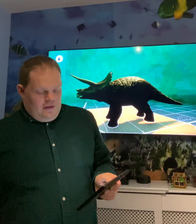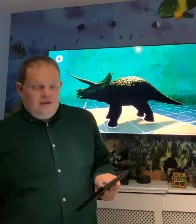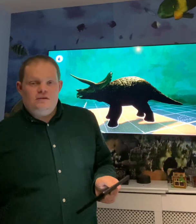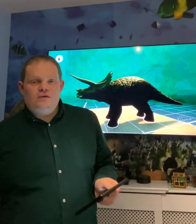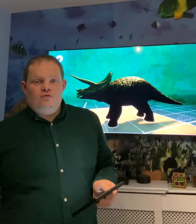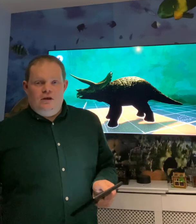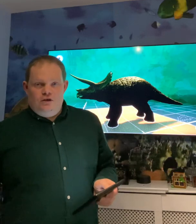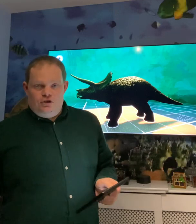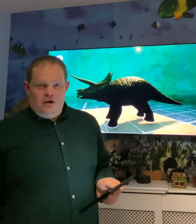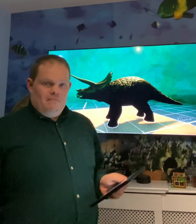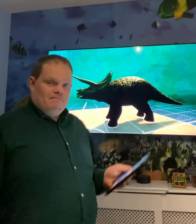this creature